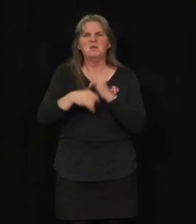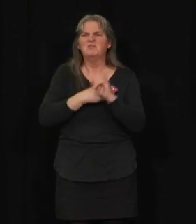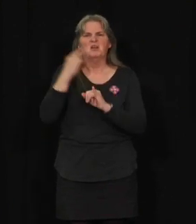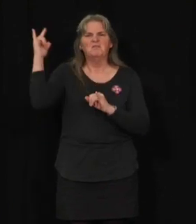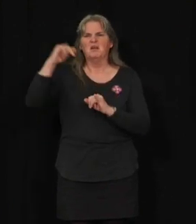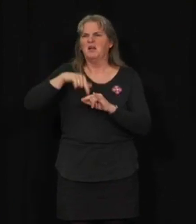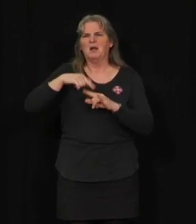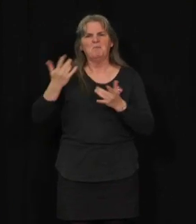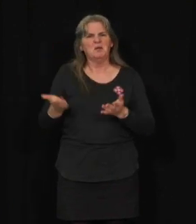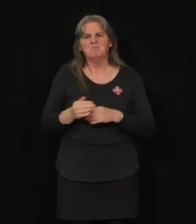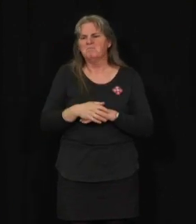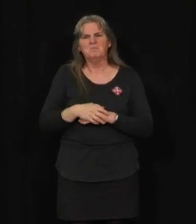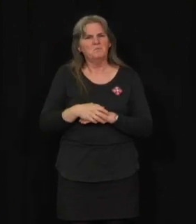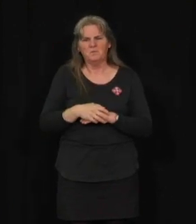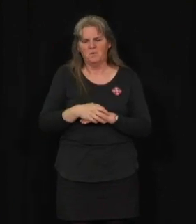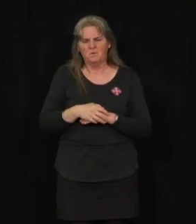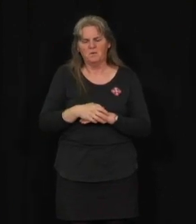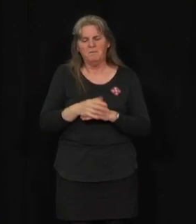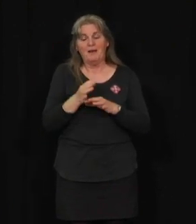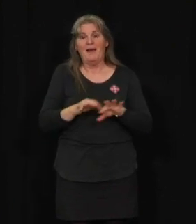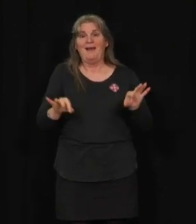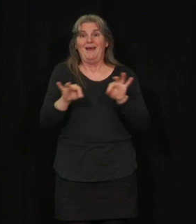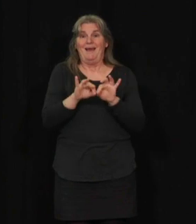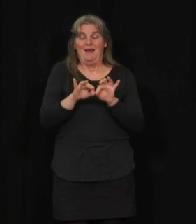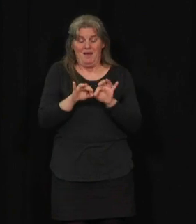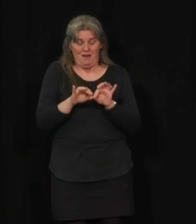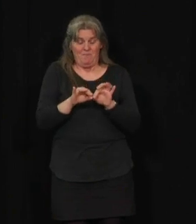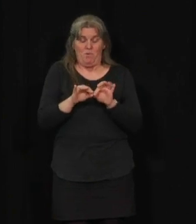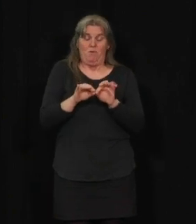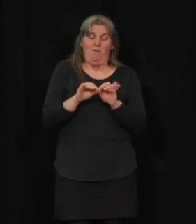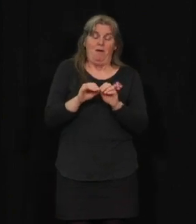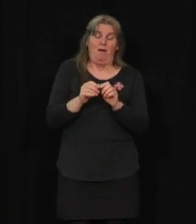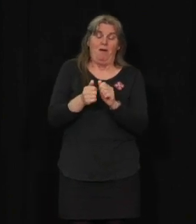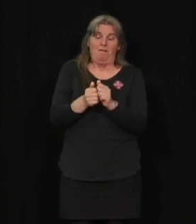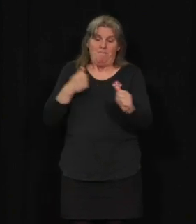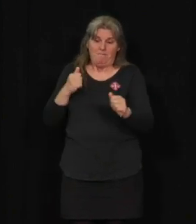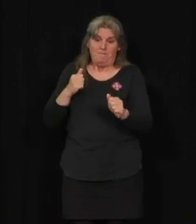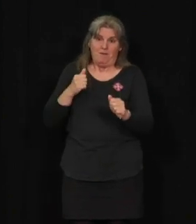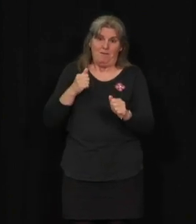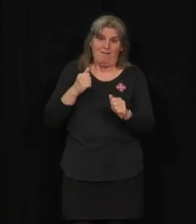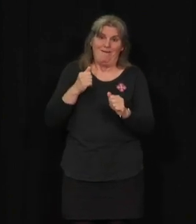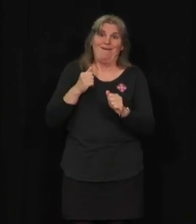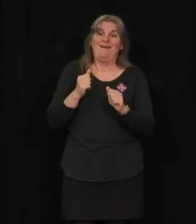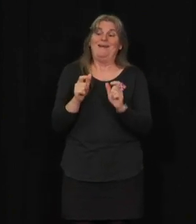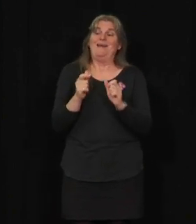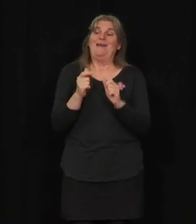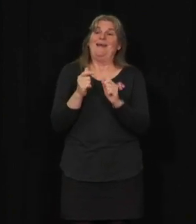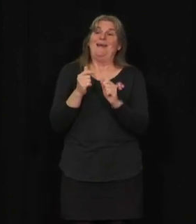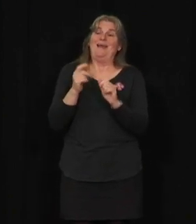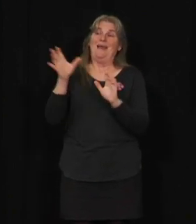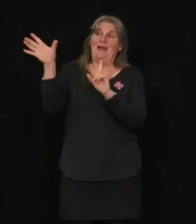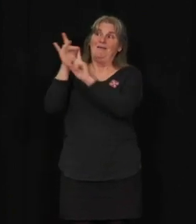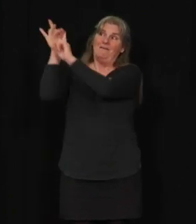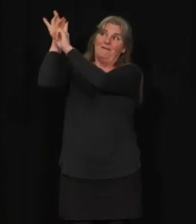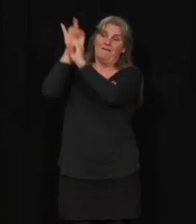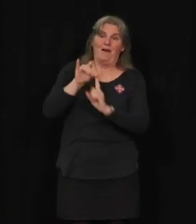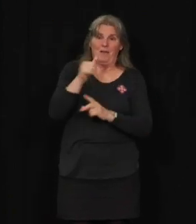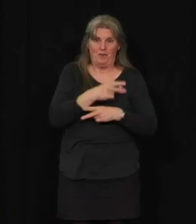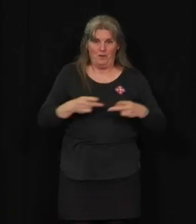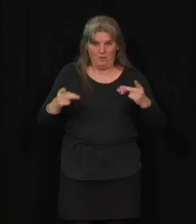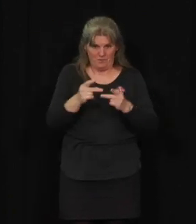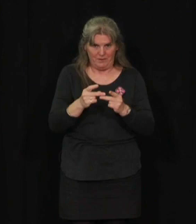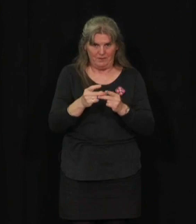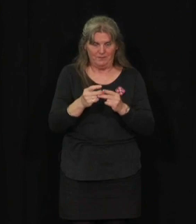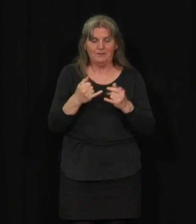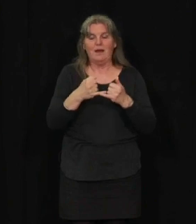Reducing importation risk remains the key pillar of our containment strategy. Keeping the borders controlled is accompanied by the